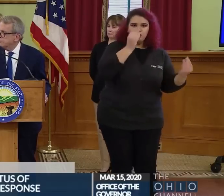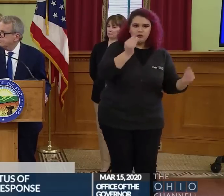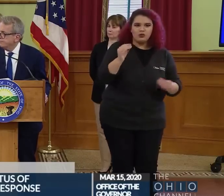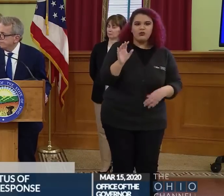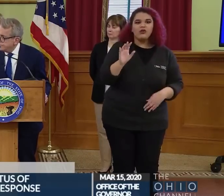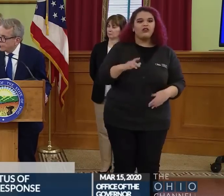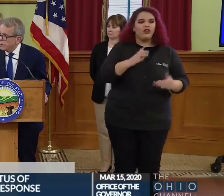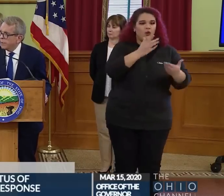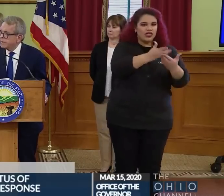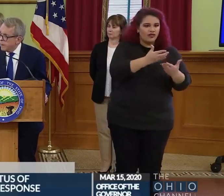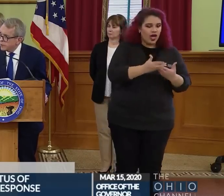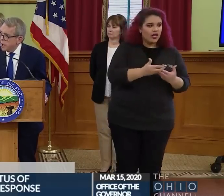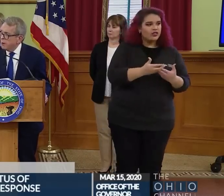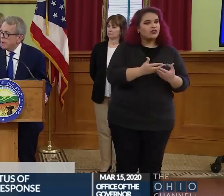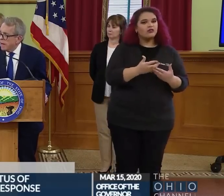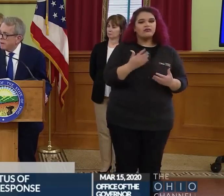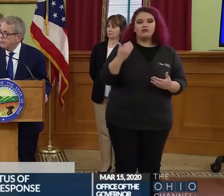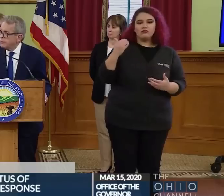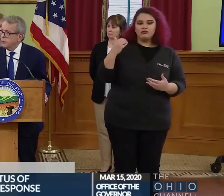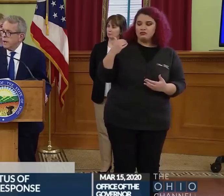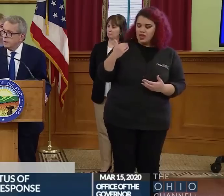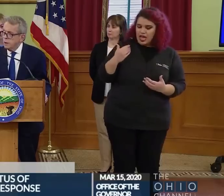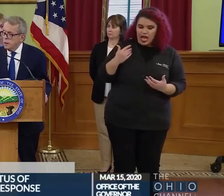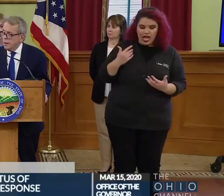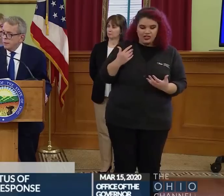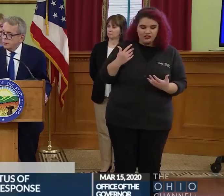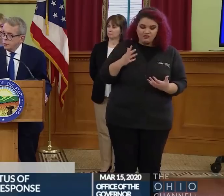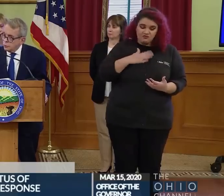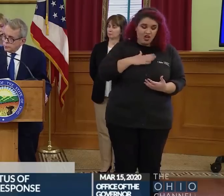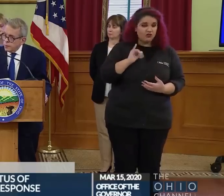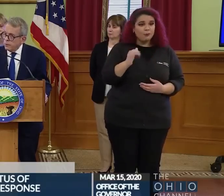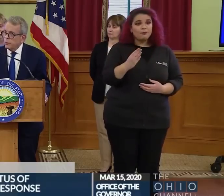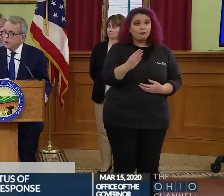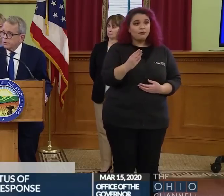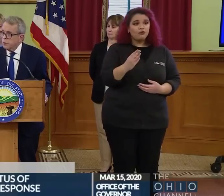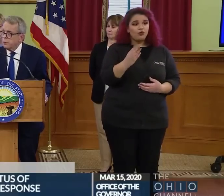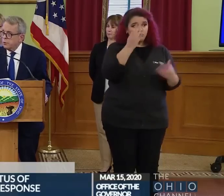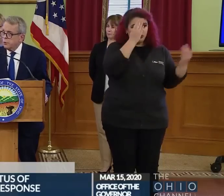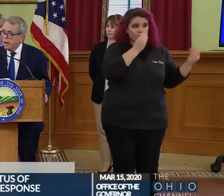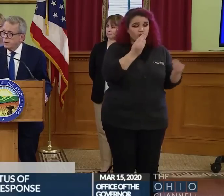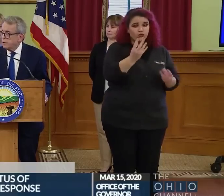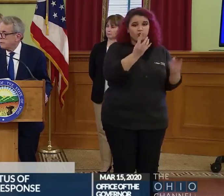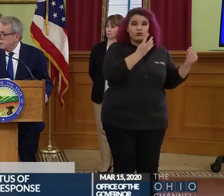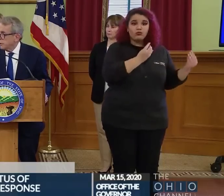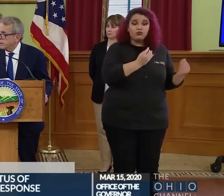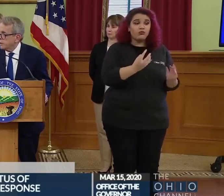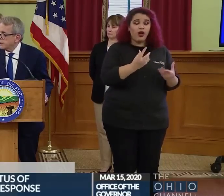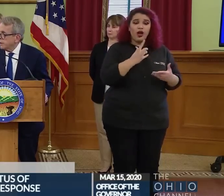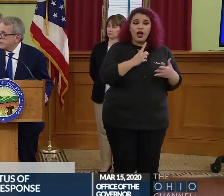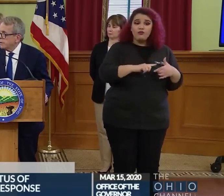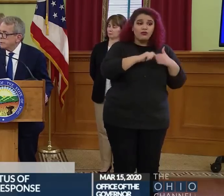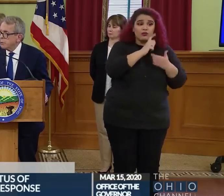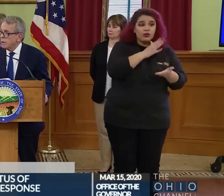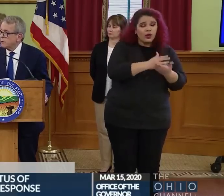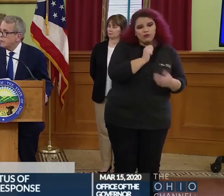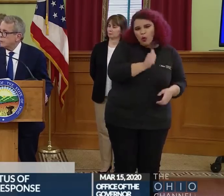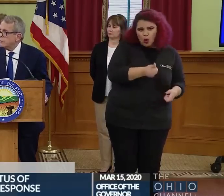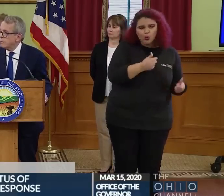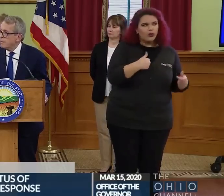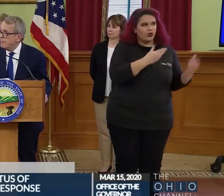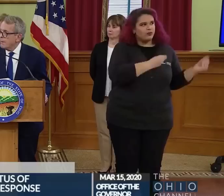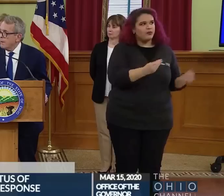do. That's my job. I have to do that, and so we're going to continue to do that. And look, it's a